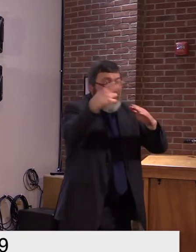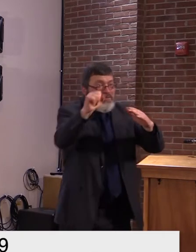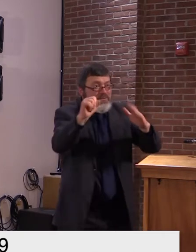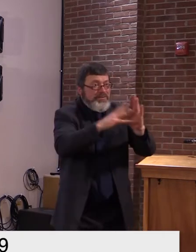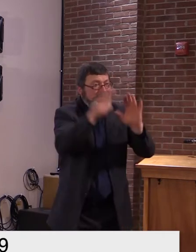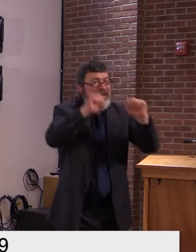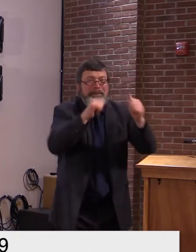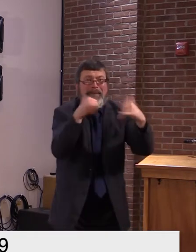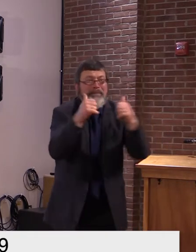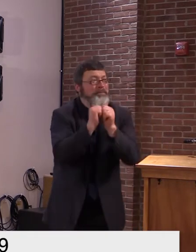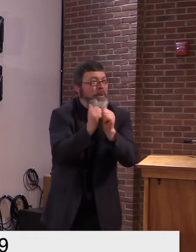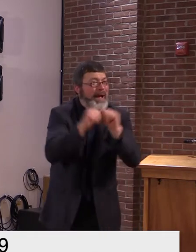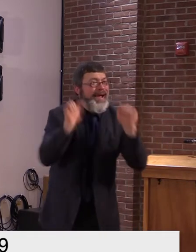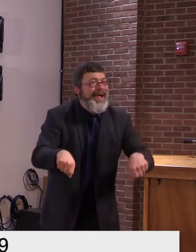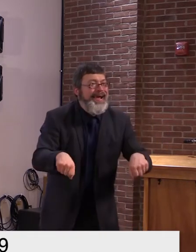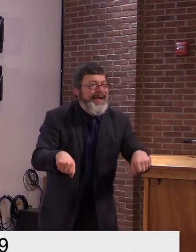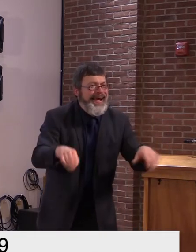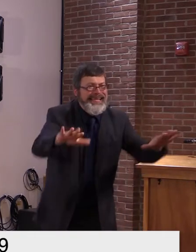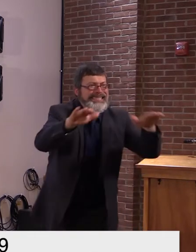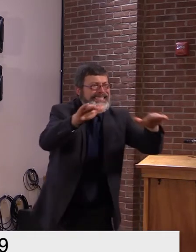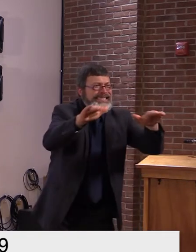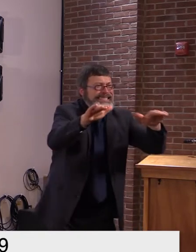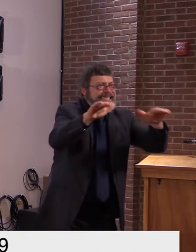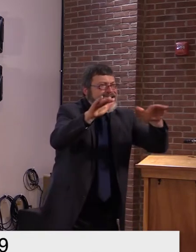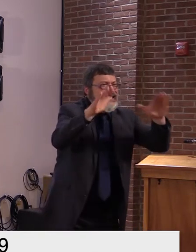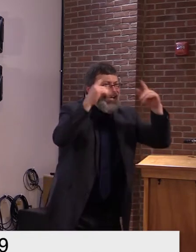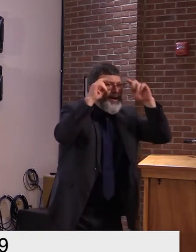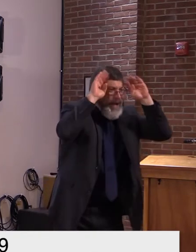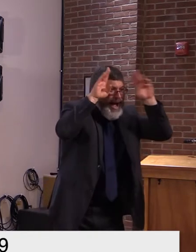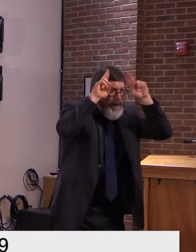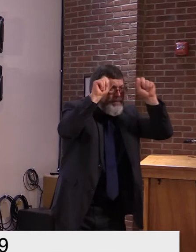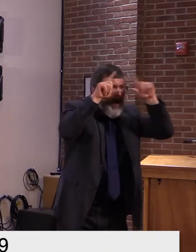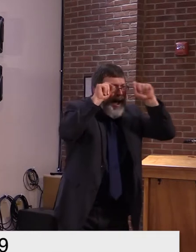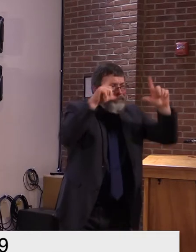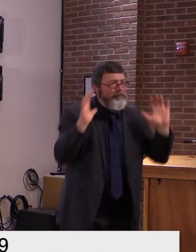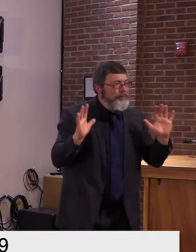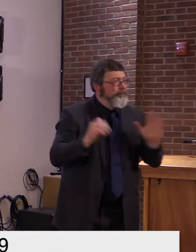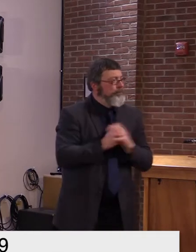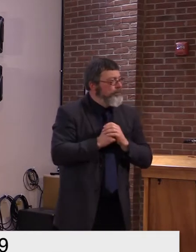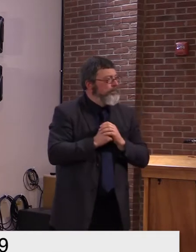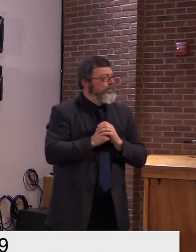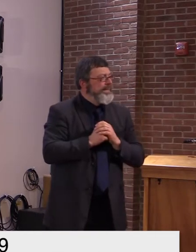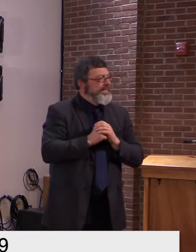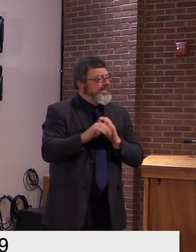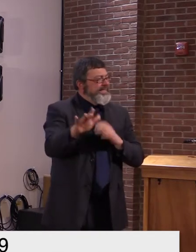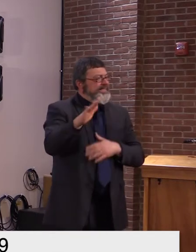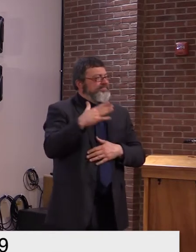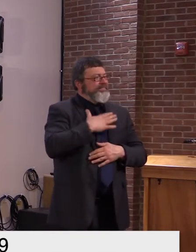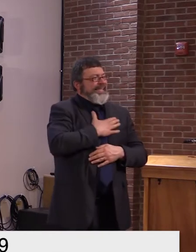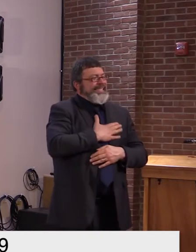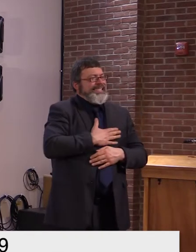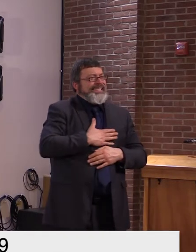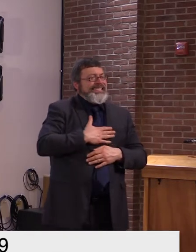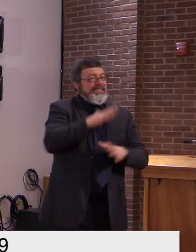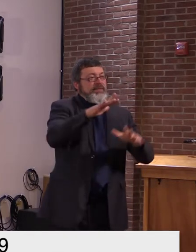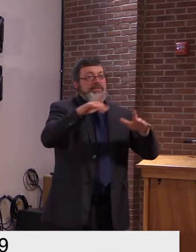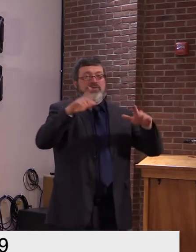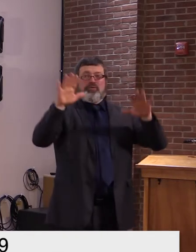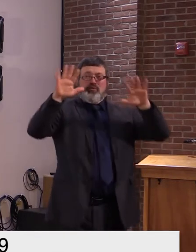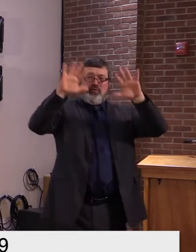longer, I encourage you to get outside as much as possible. Enjoy the snow and all that Vermont has to